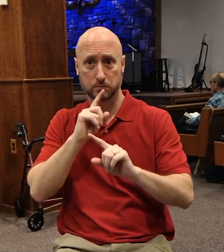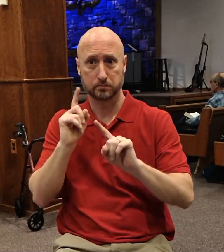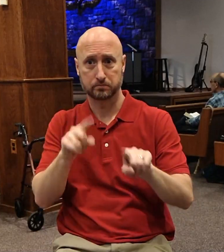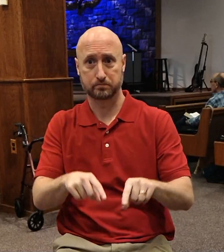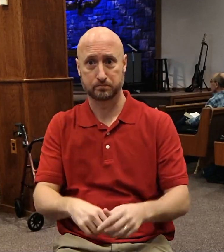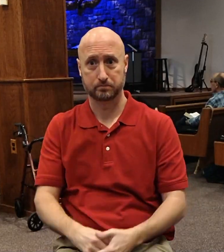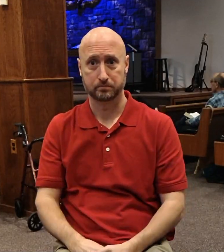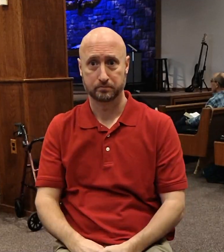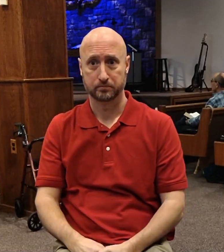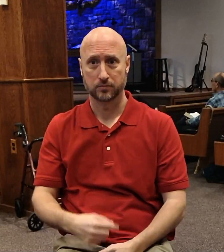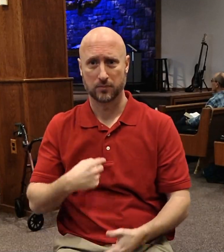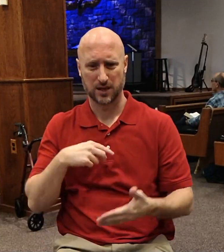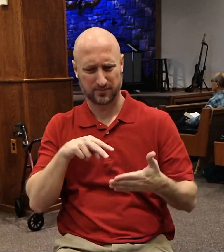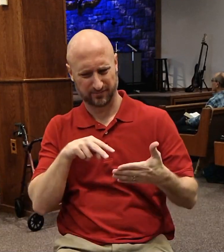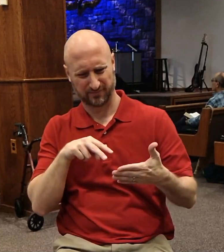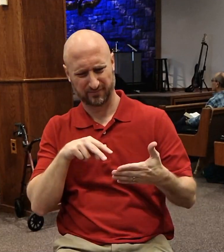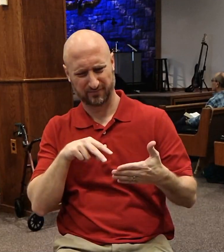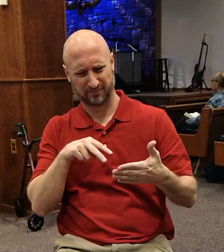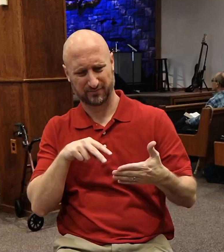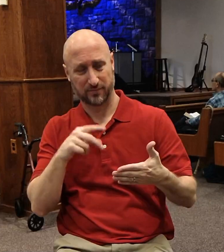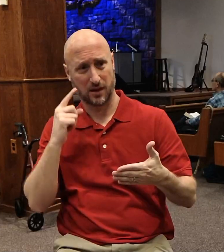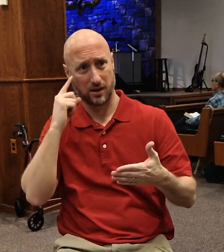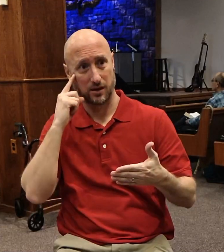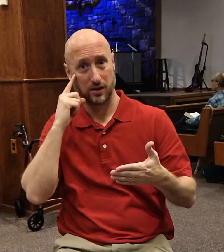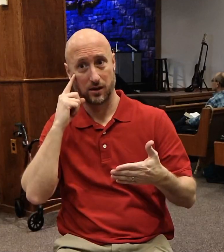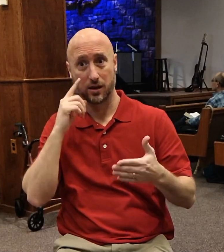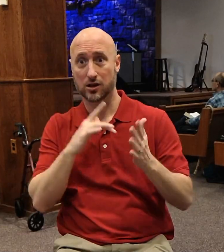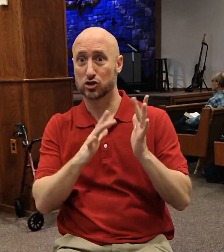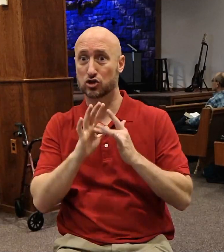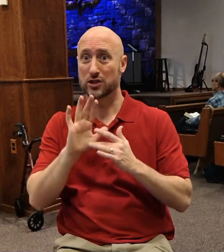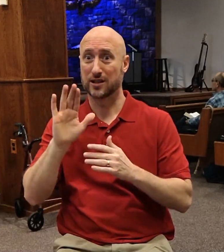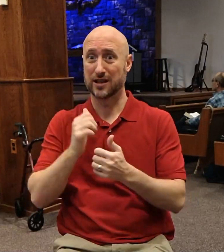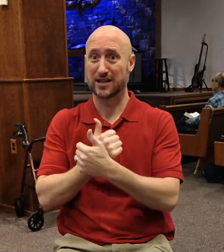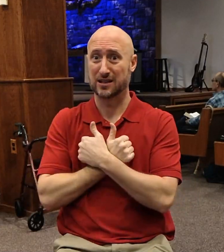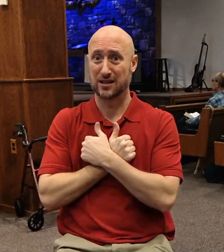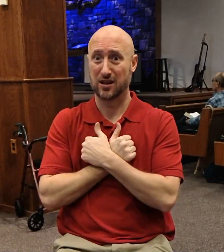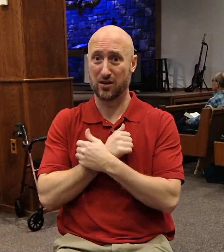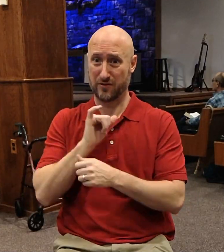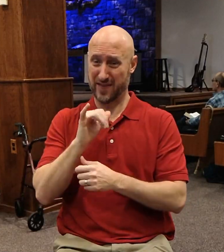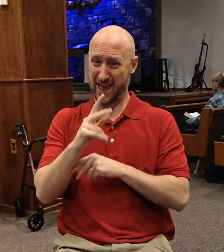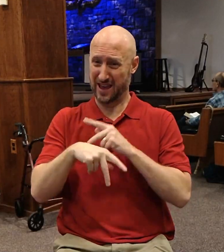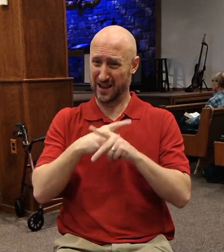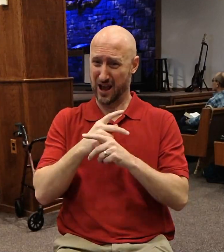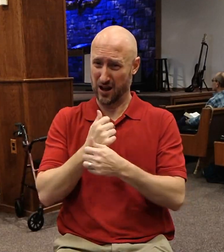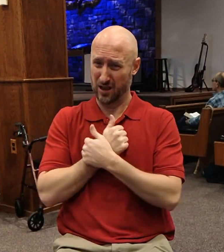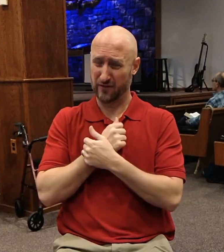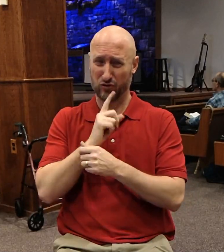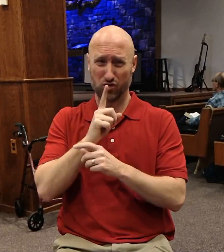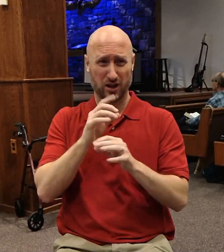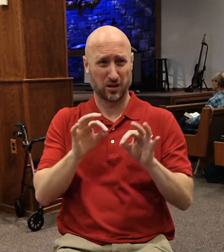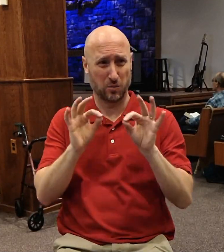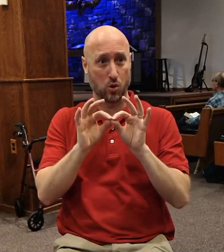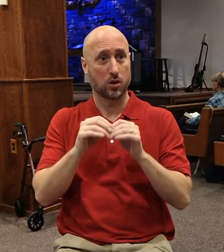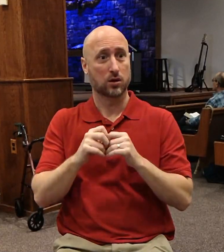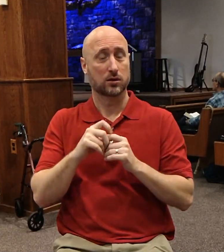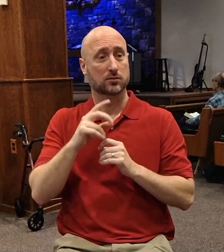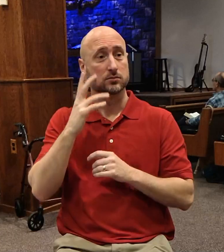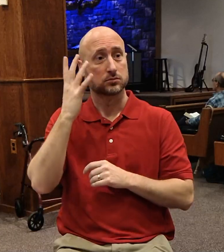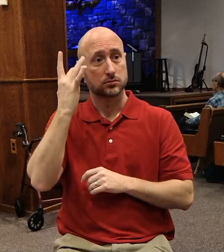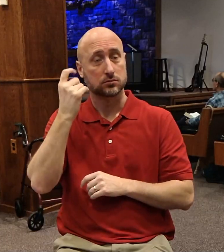I look at it and I think the love that he's talking about here is so important because, look, the last few years,